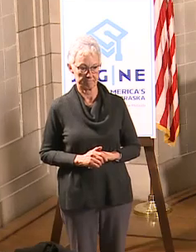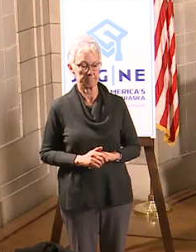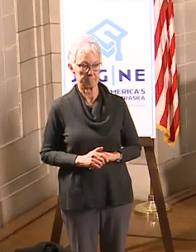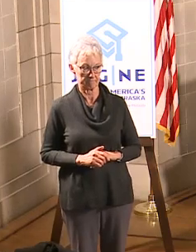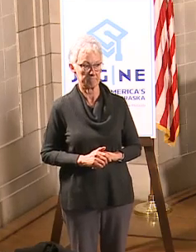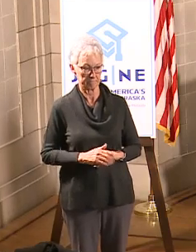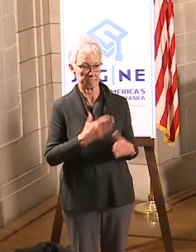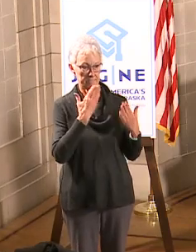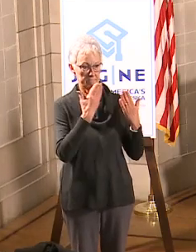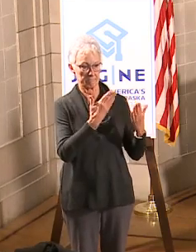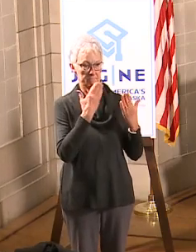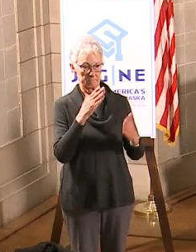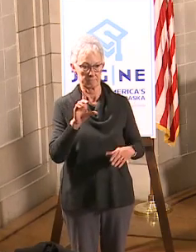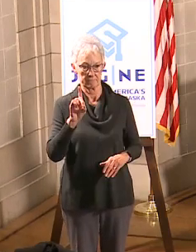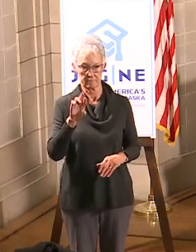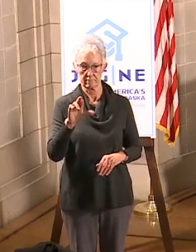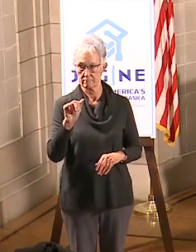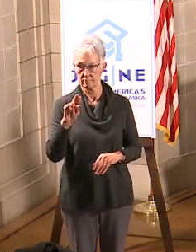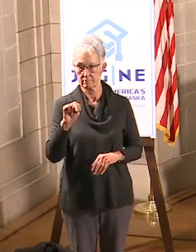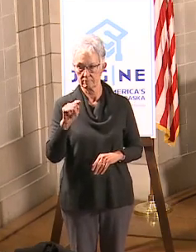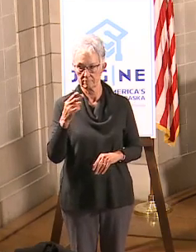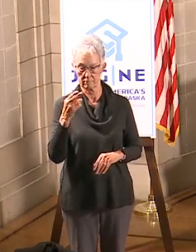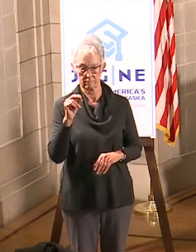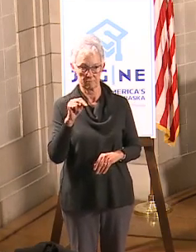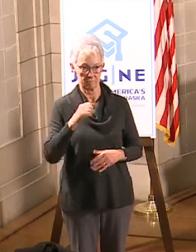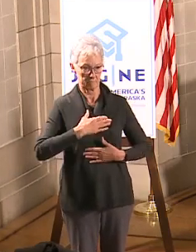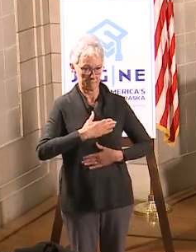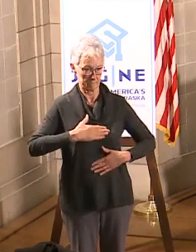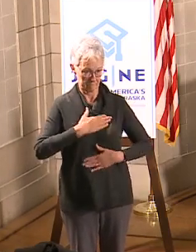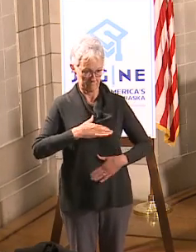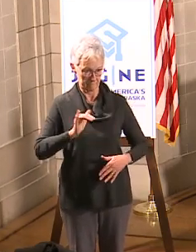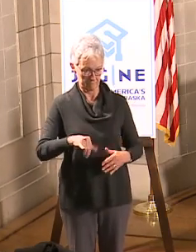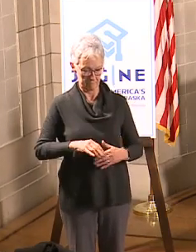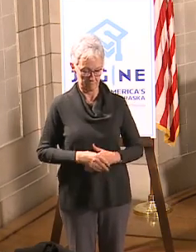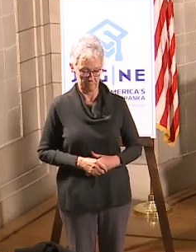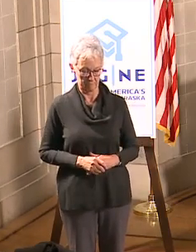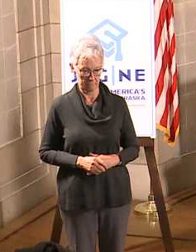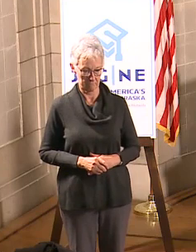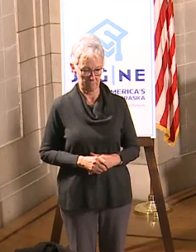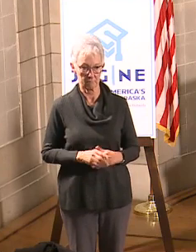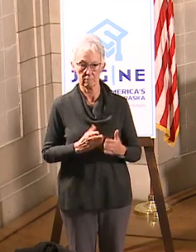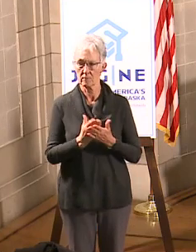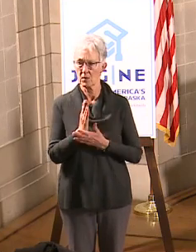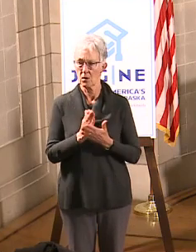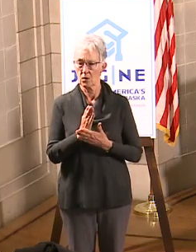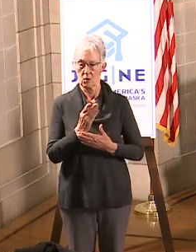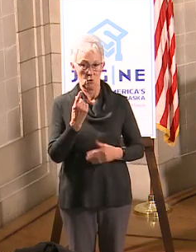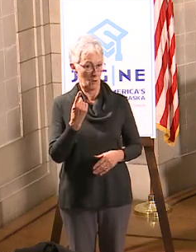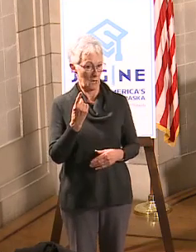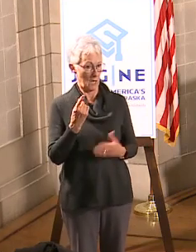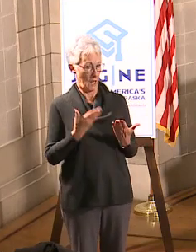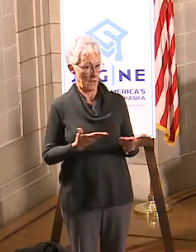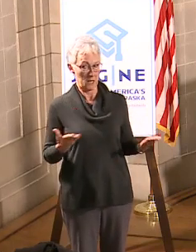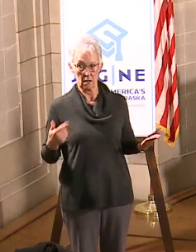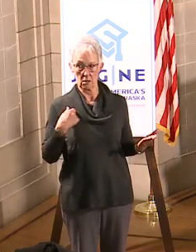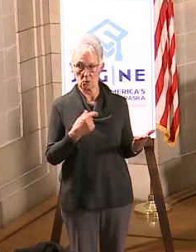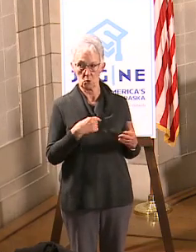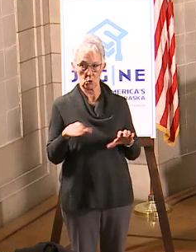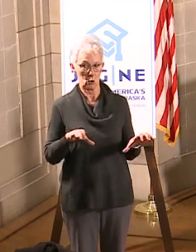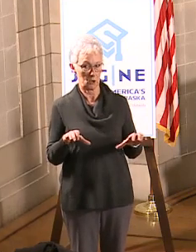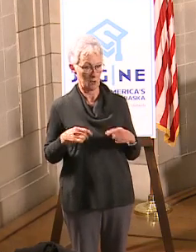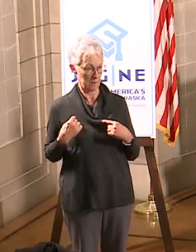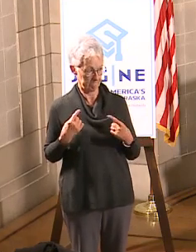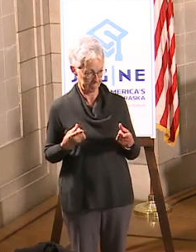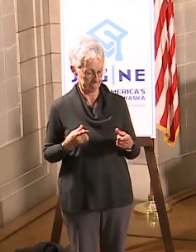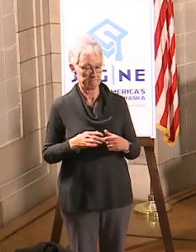Great. Thank you very much, Dr. Antone. Appreciate it. All right, so one of the things that we have done is bring